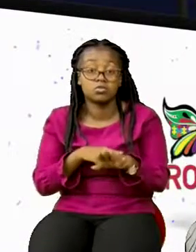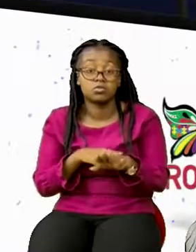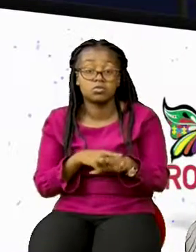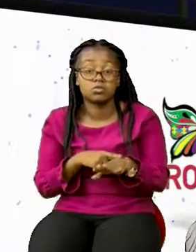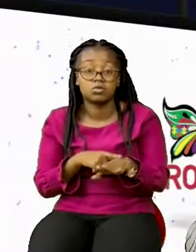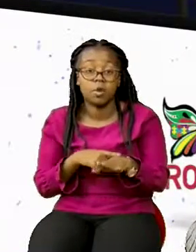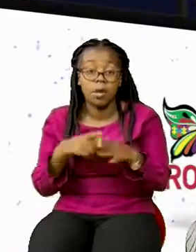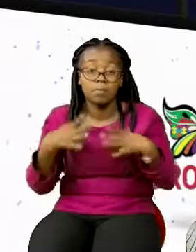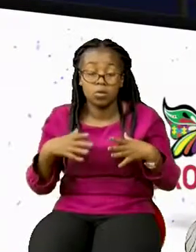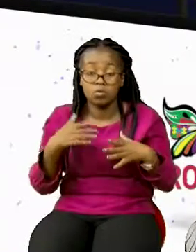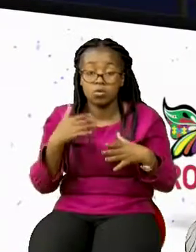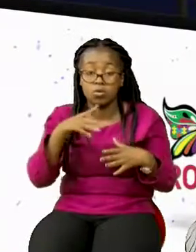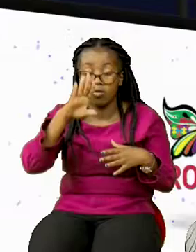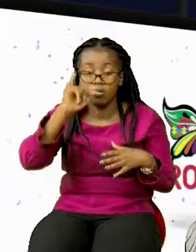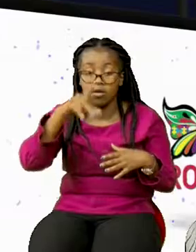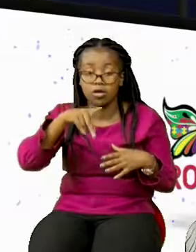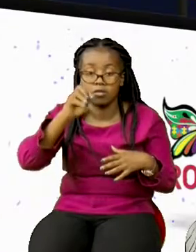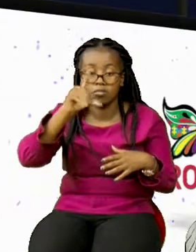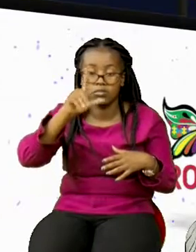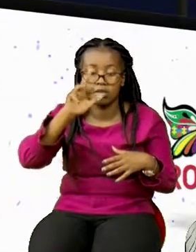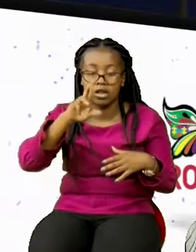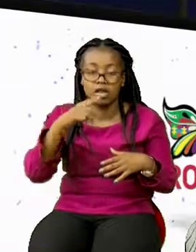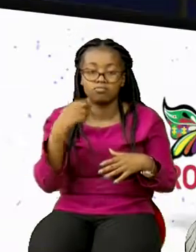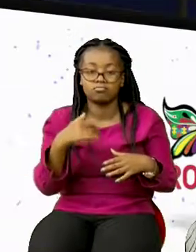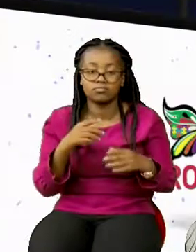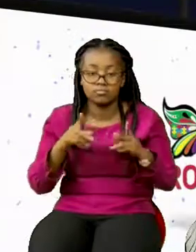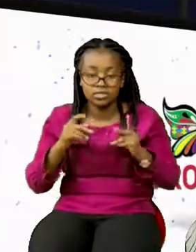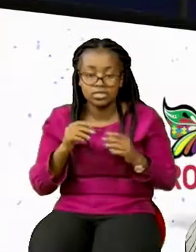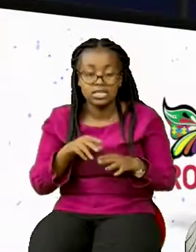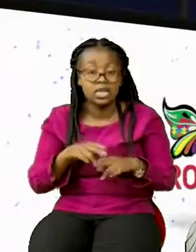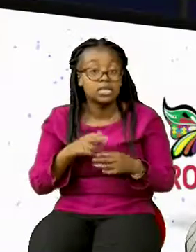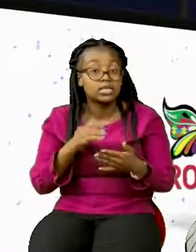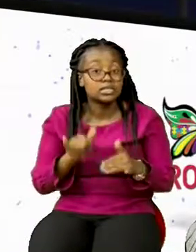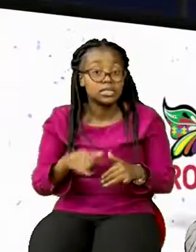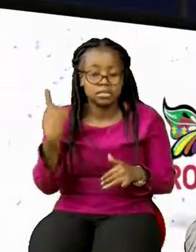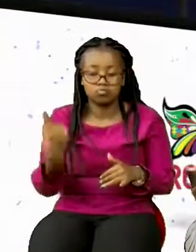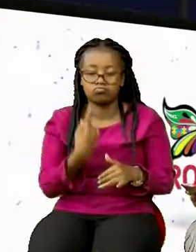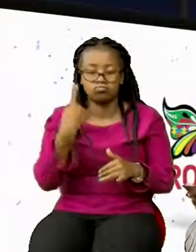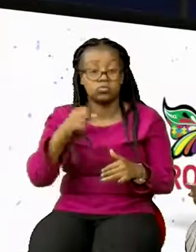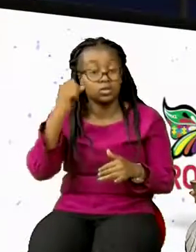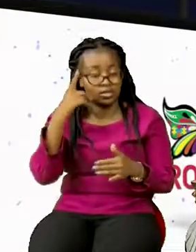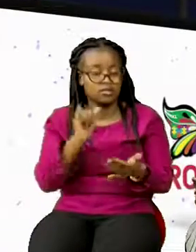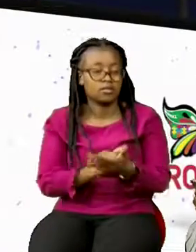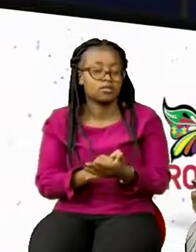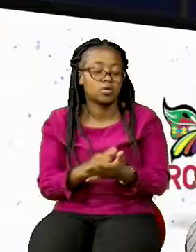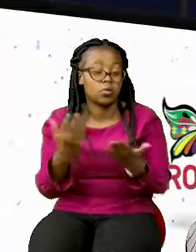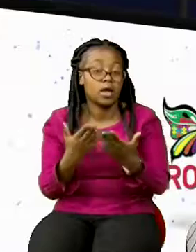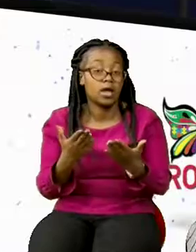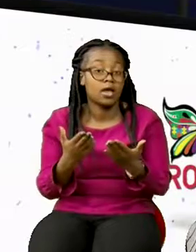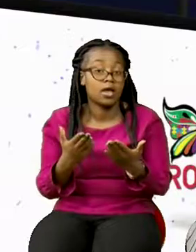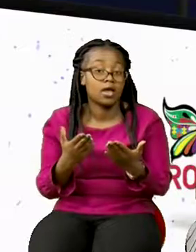find that persons with bipolar are introverted. I hope that's a very common word that we all understand,